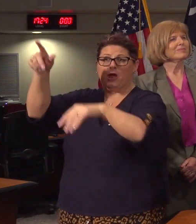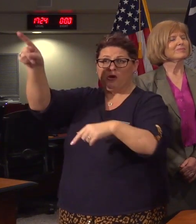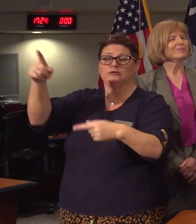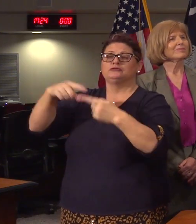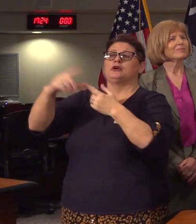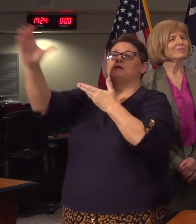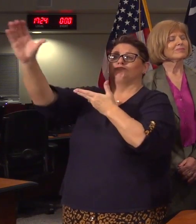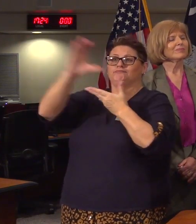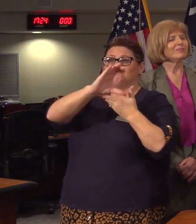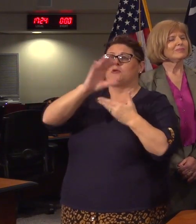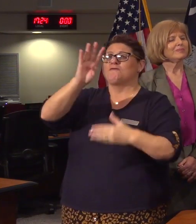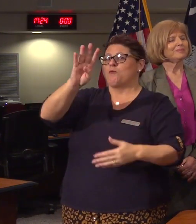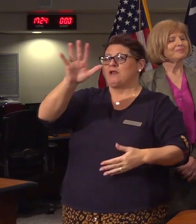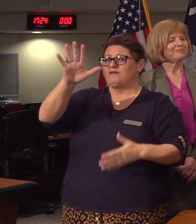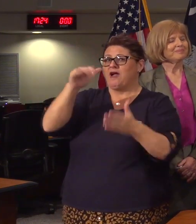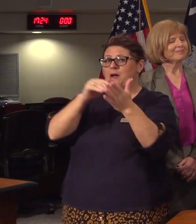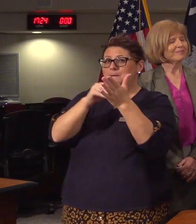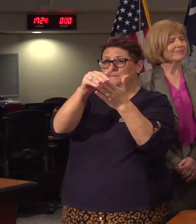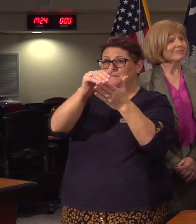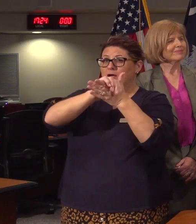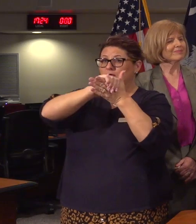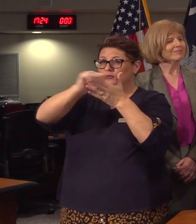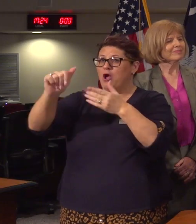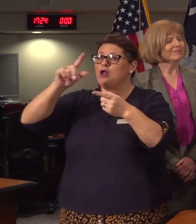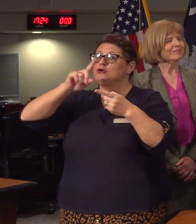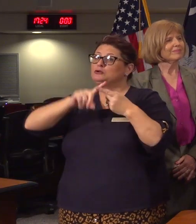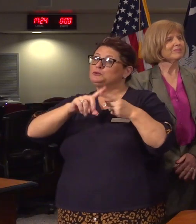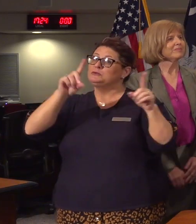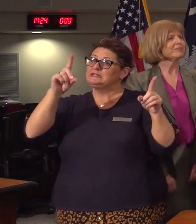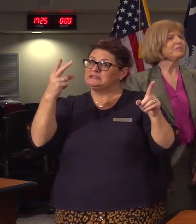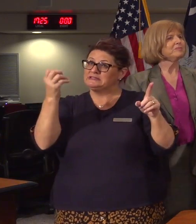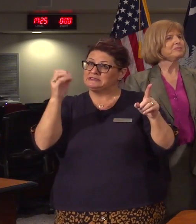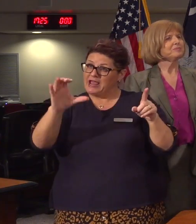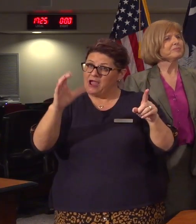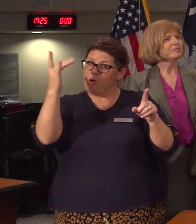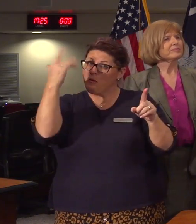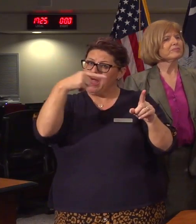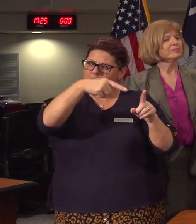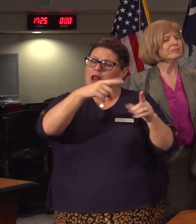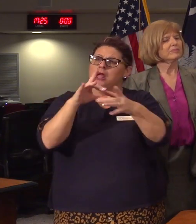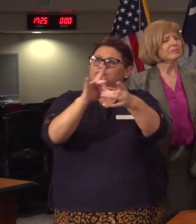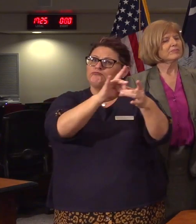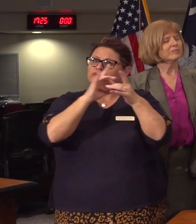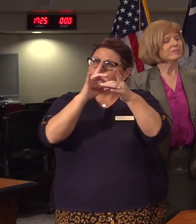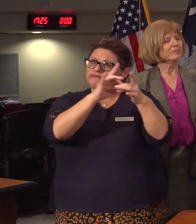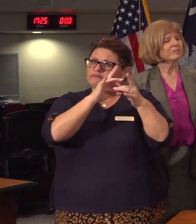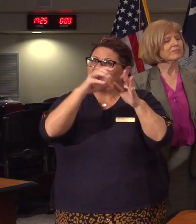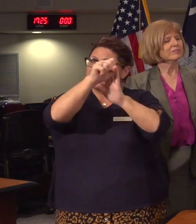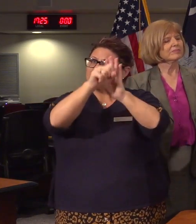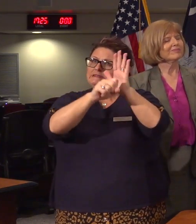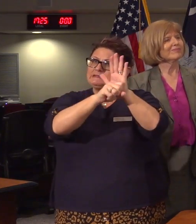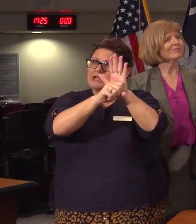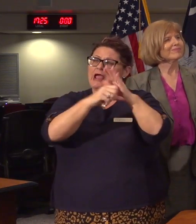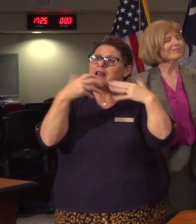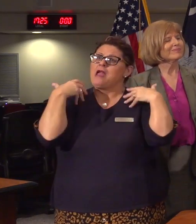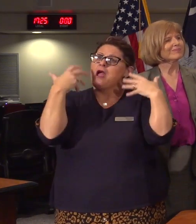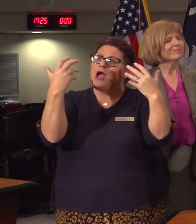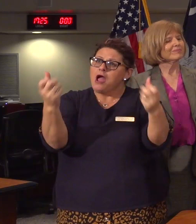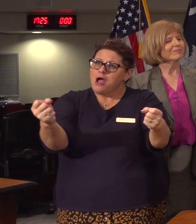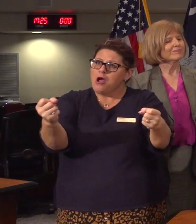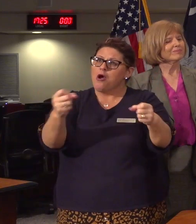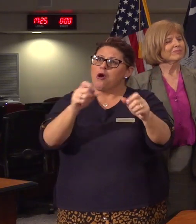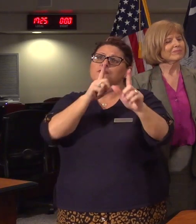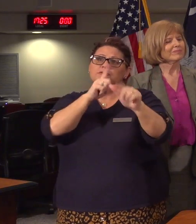million for DHEC as DHEC coordinates the state public health response to